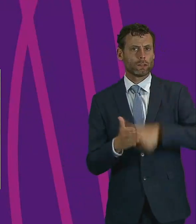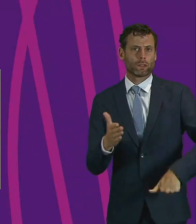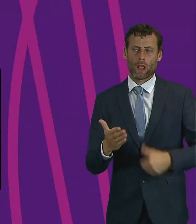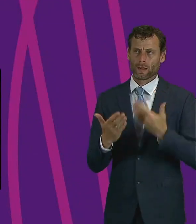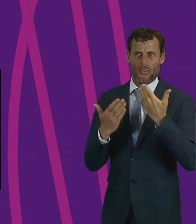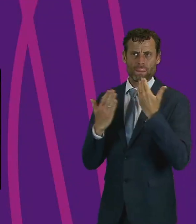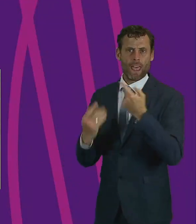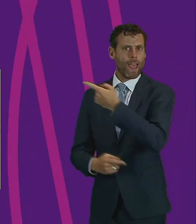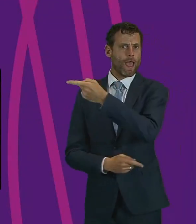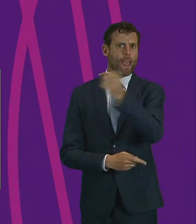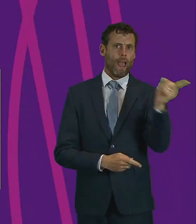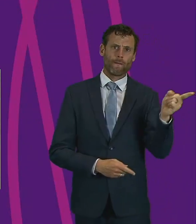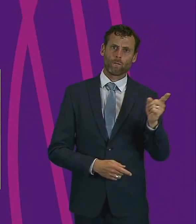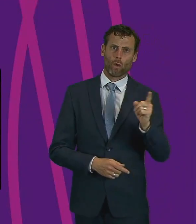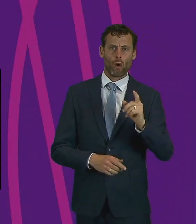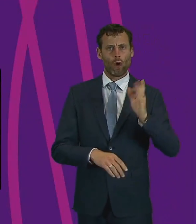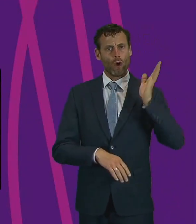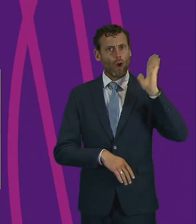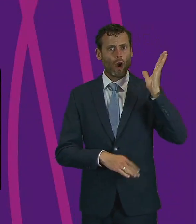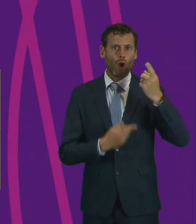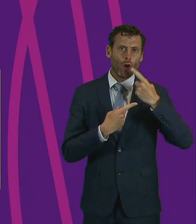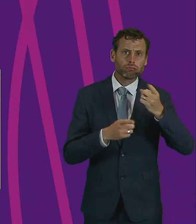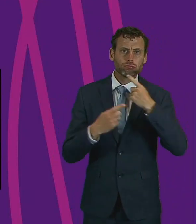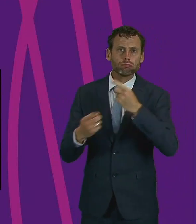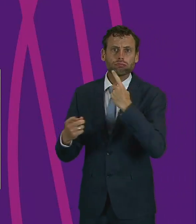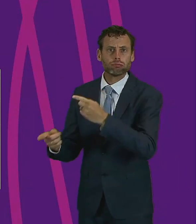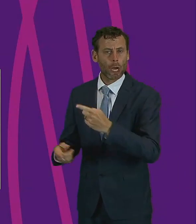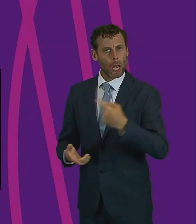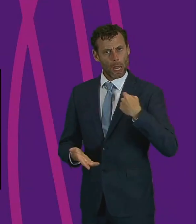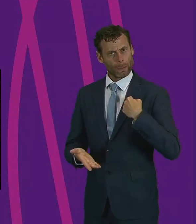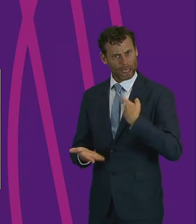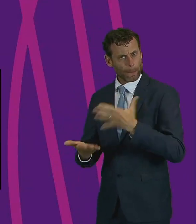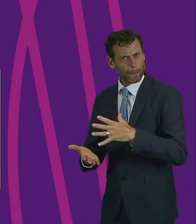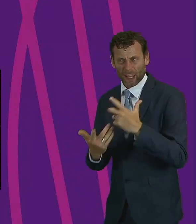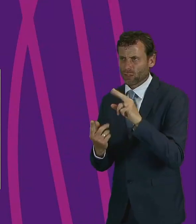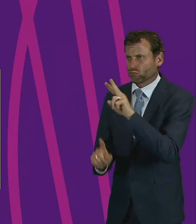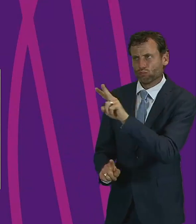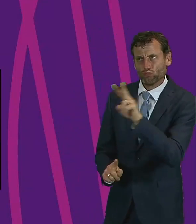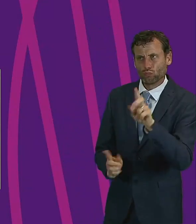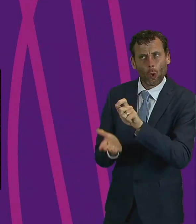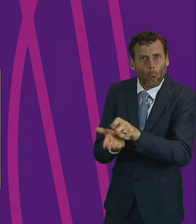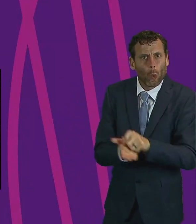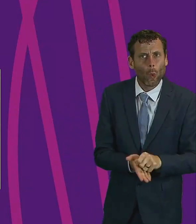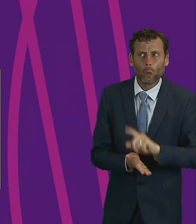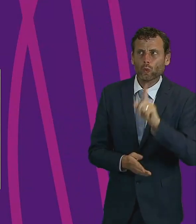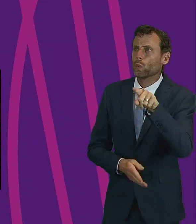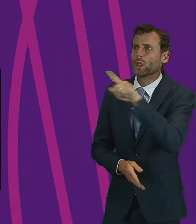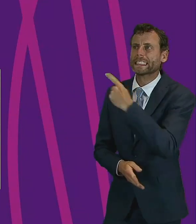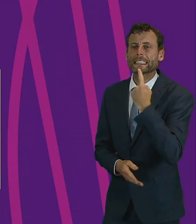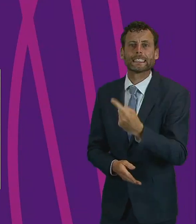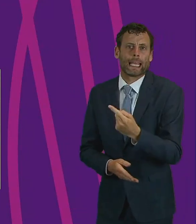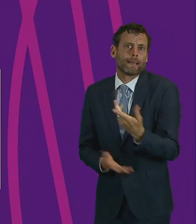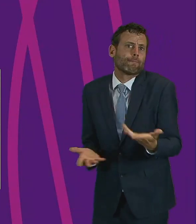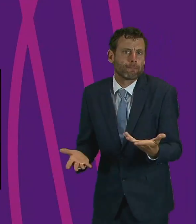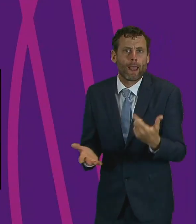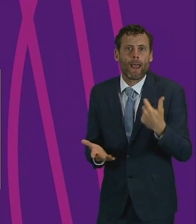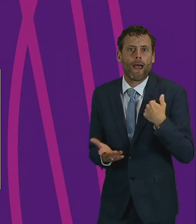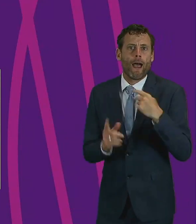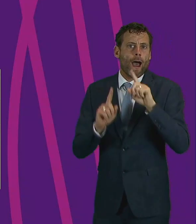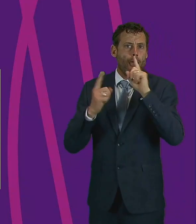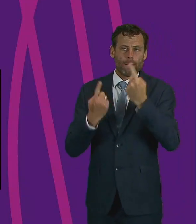members for all of their contributions. I have made a very careful note of all of them, and I won't be able to mention very many